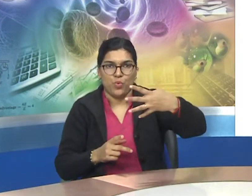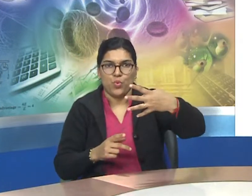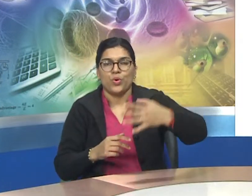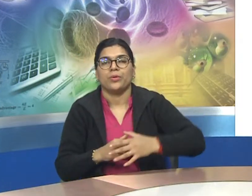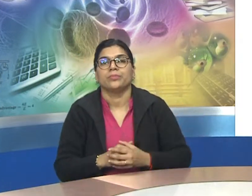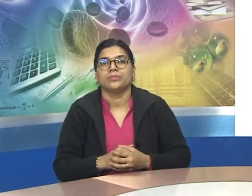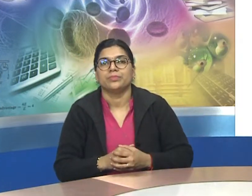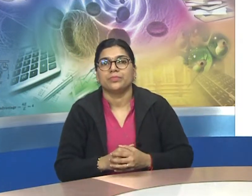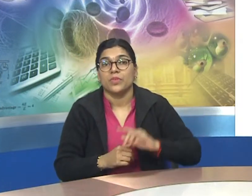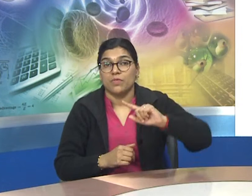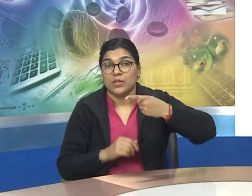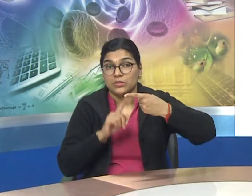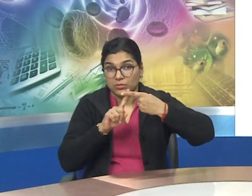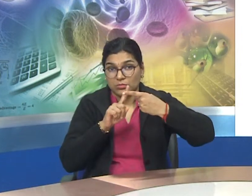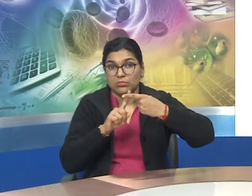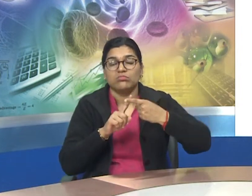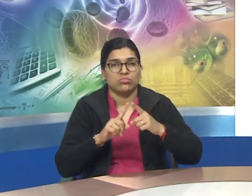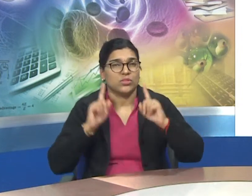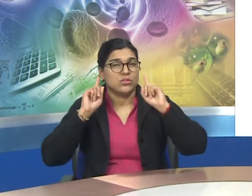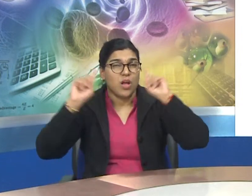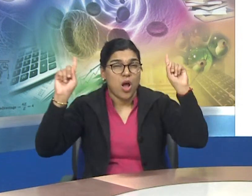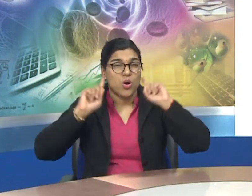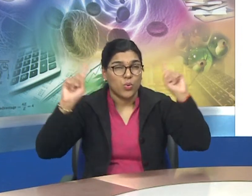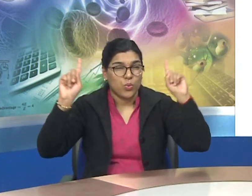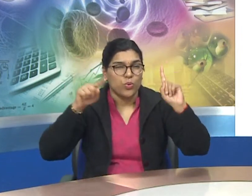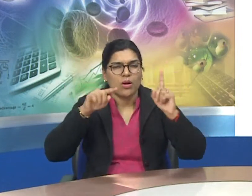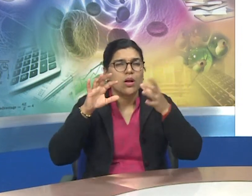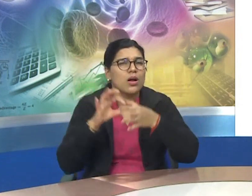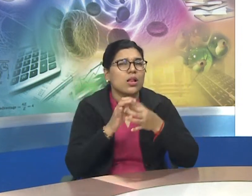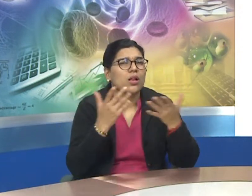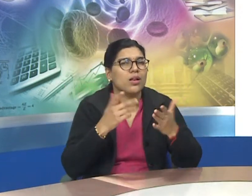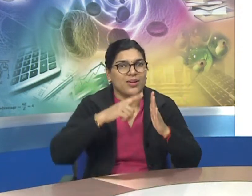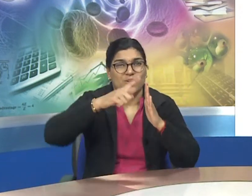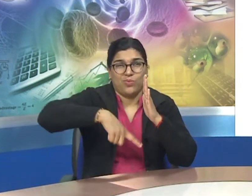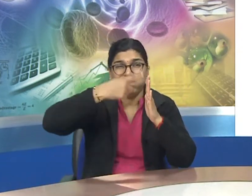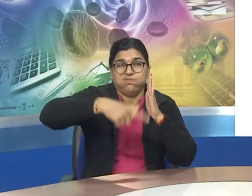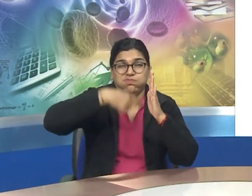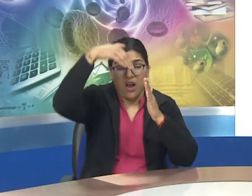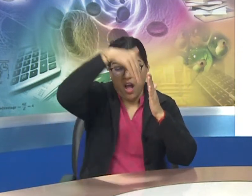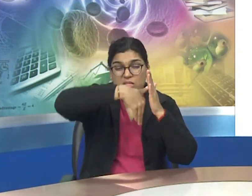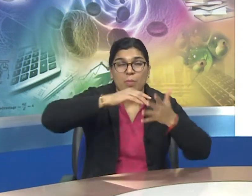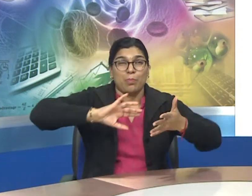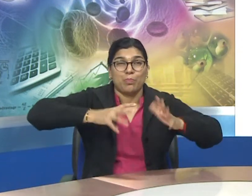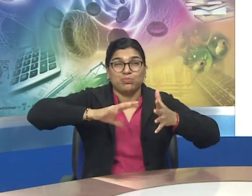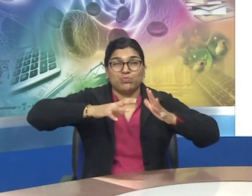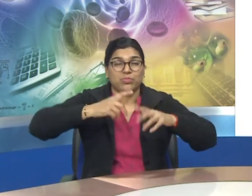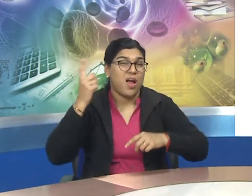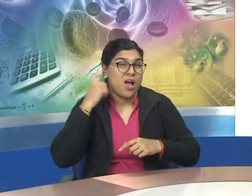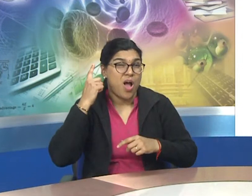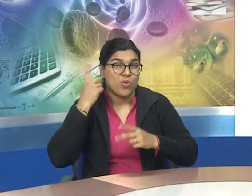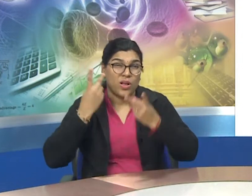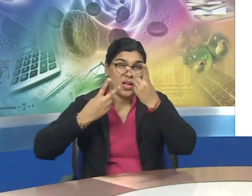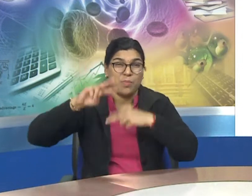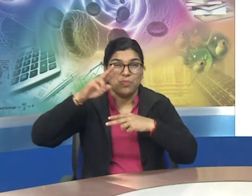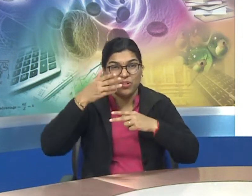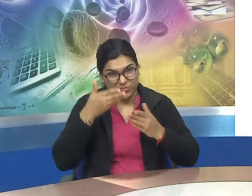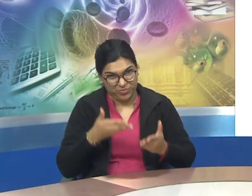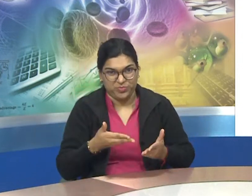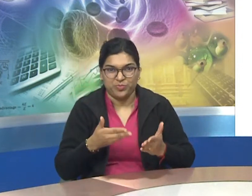So we will understand all these weaknesses in points. The first one is noisy. It has noise pollution. So